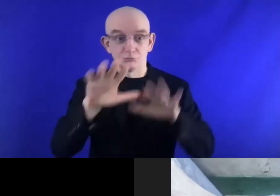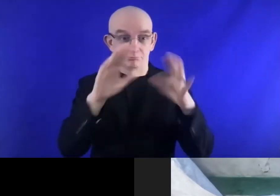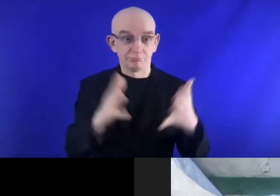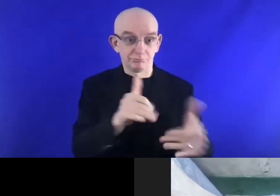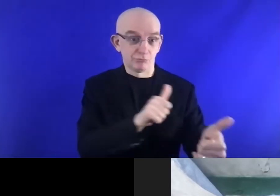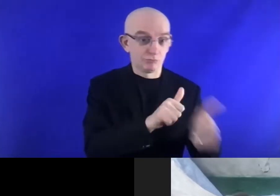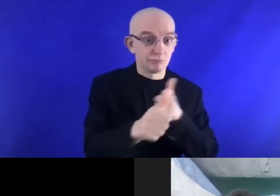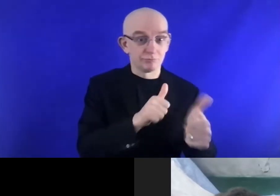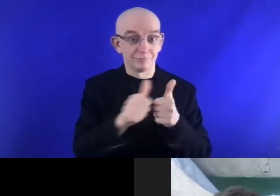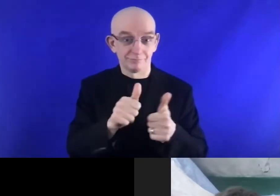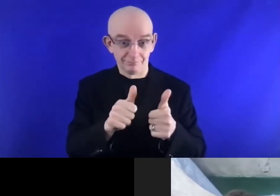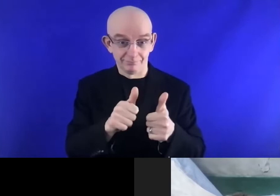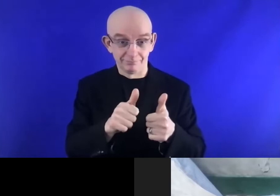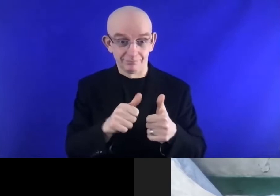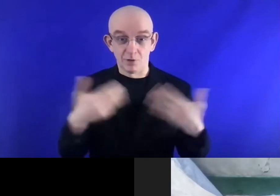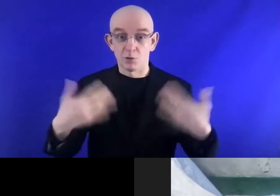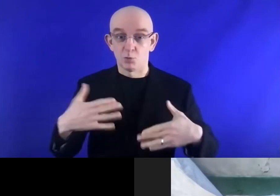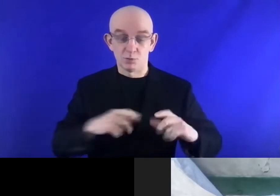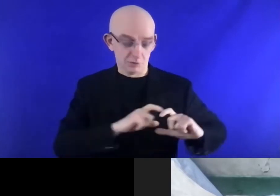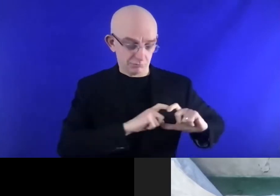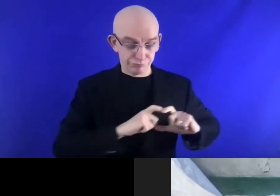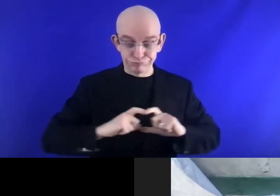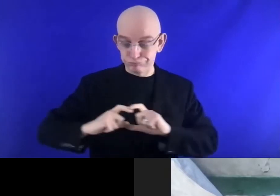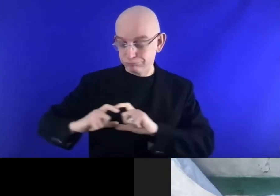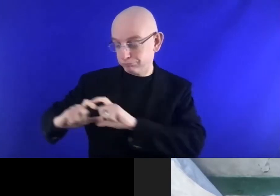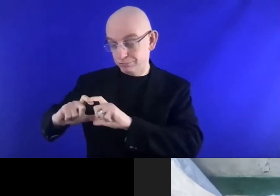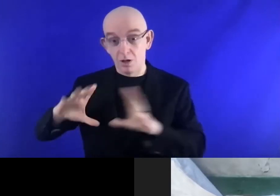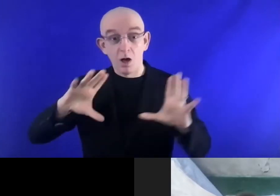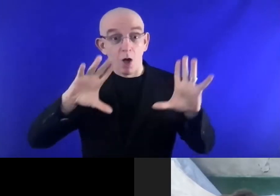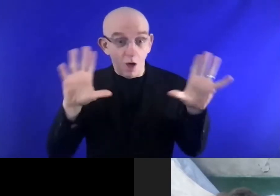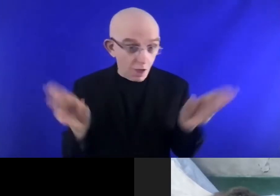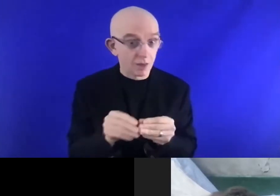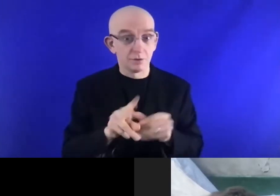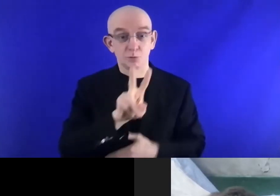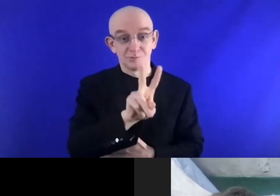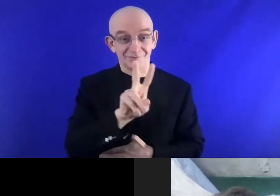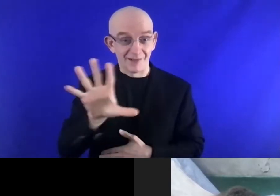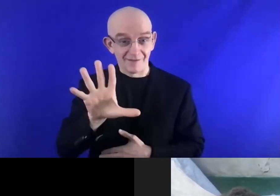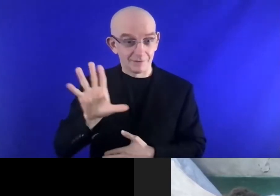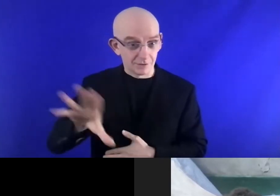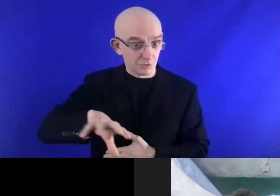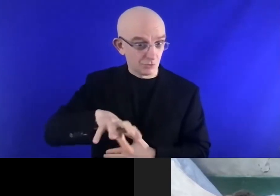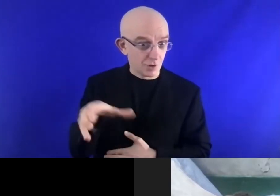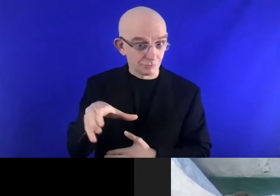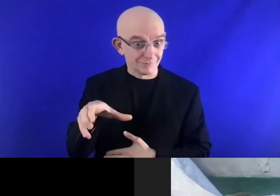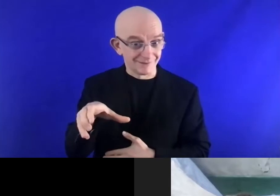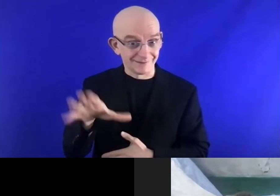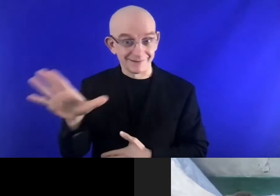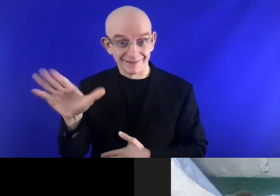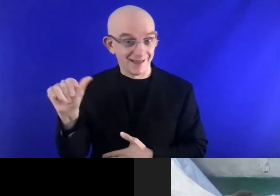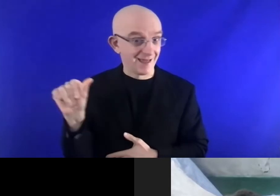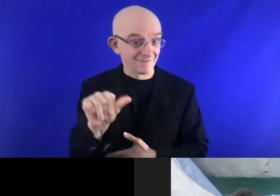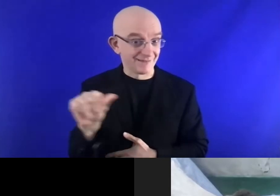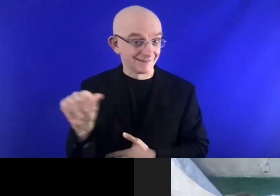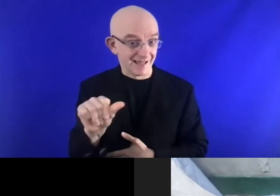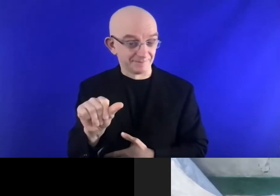Afghanistan, and he's won 6 international medals. And also, last